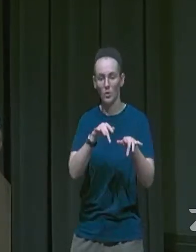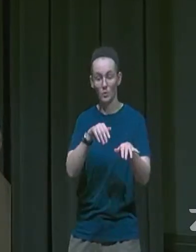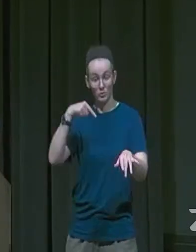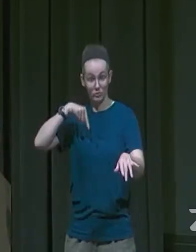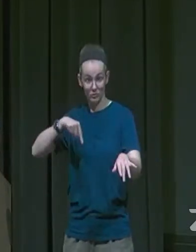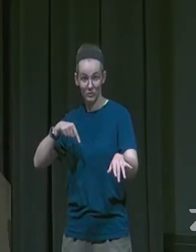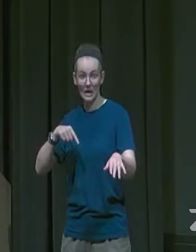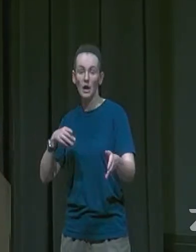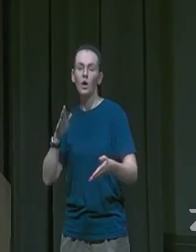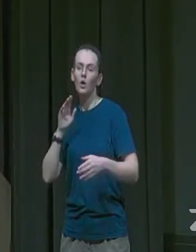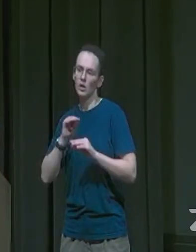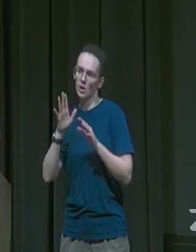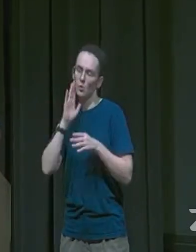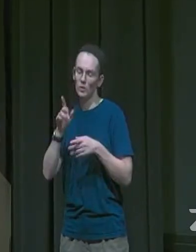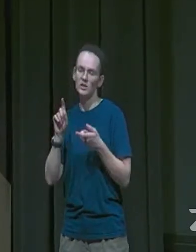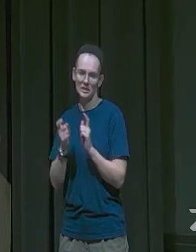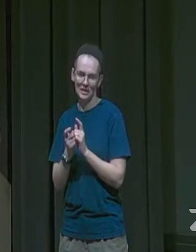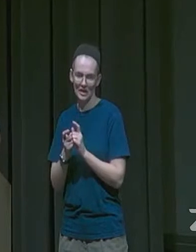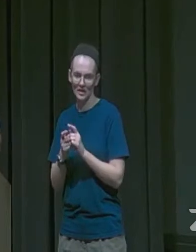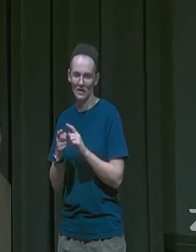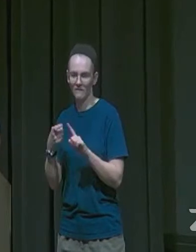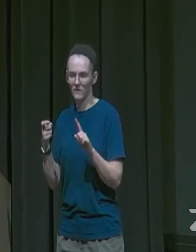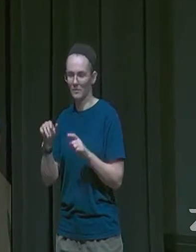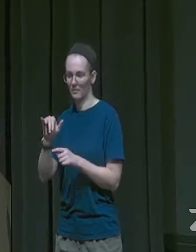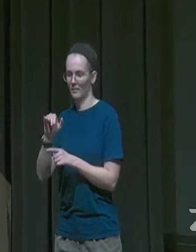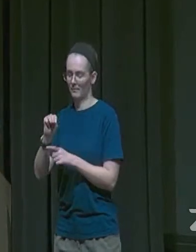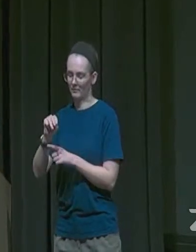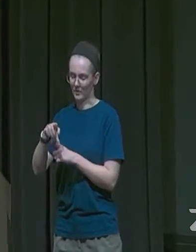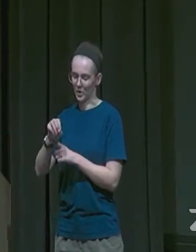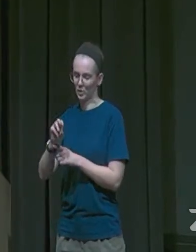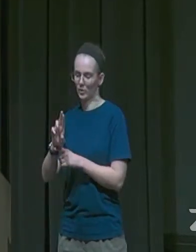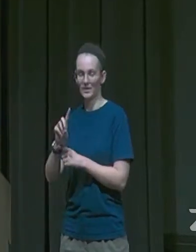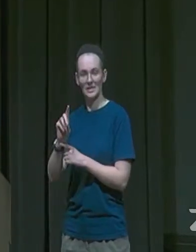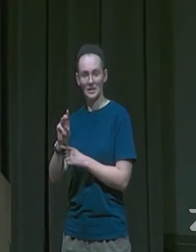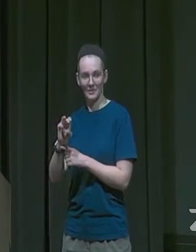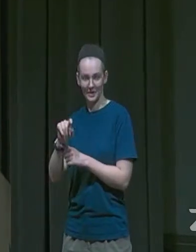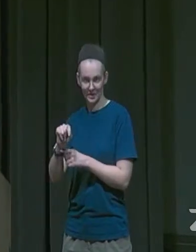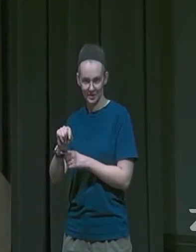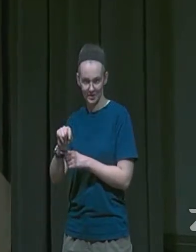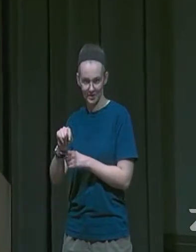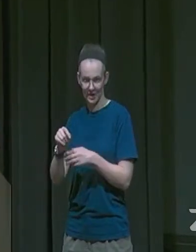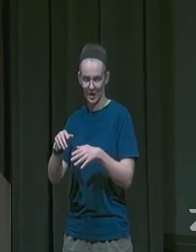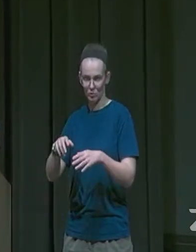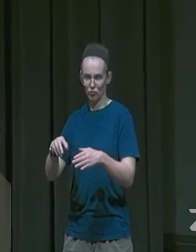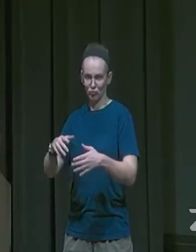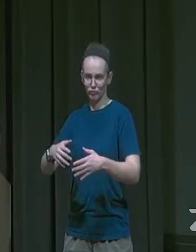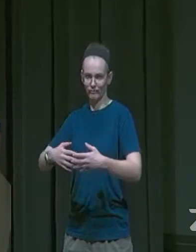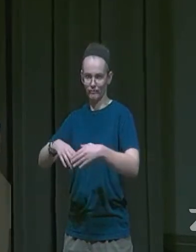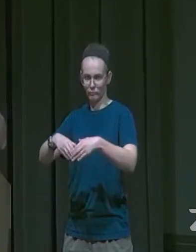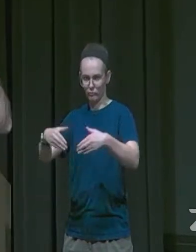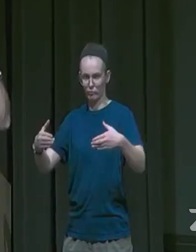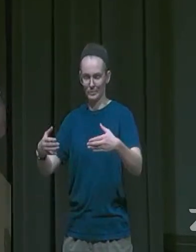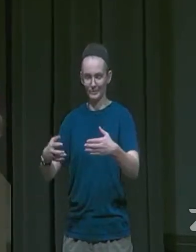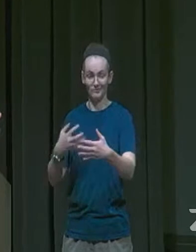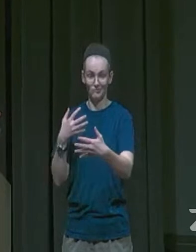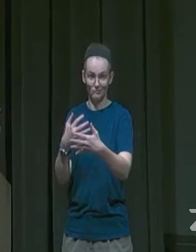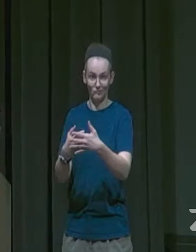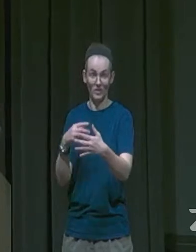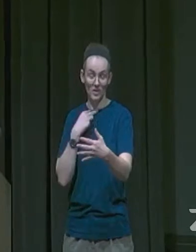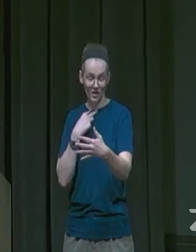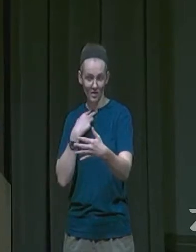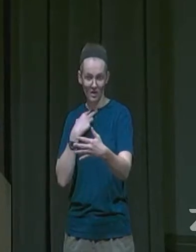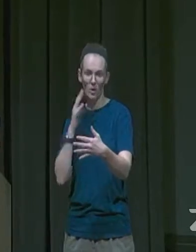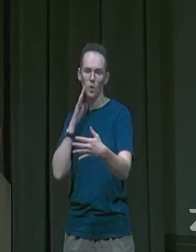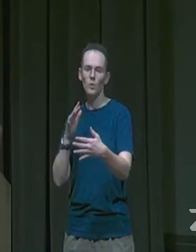will obviously change from an impoundment to a free-flowing river that will look more like what it